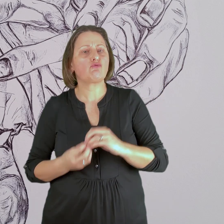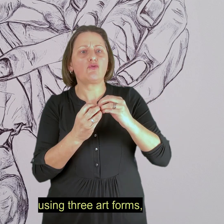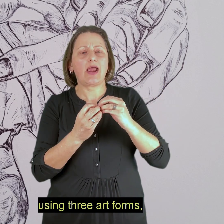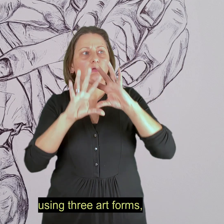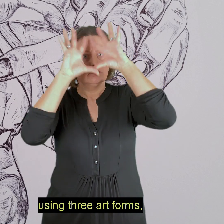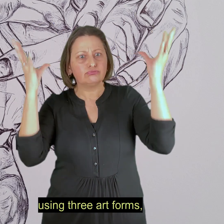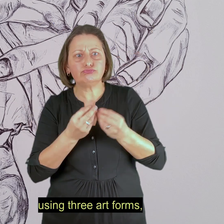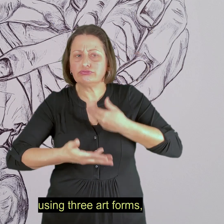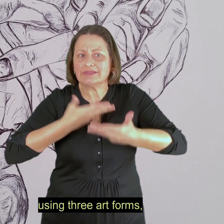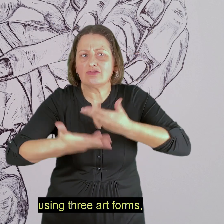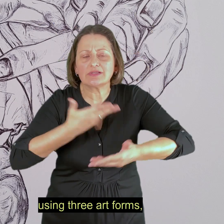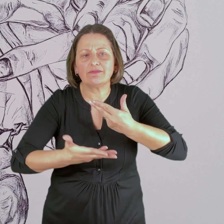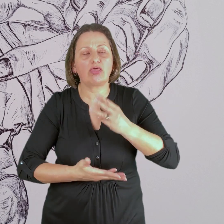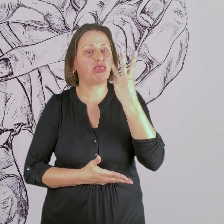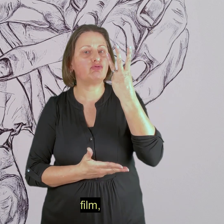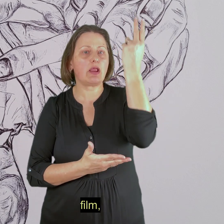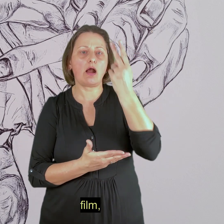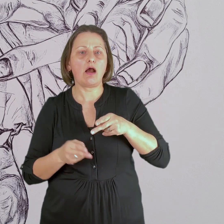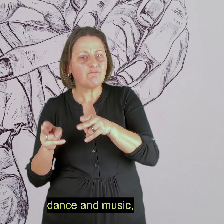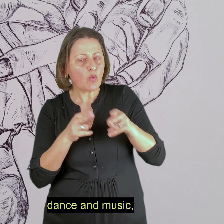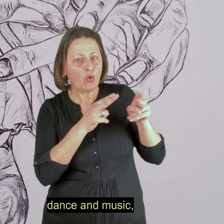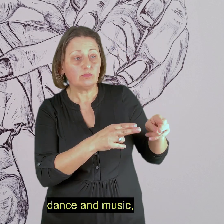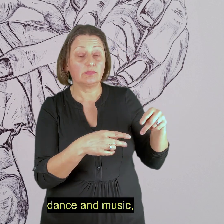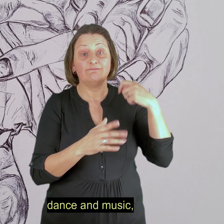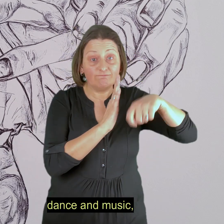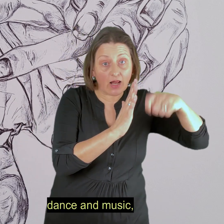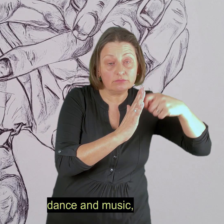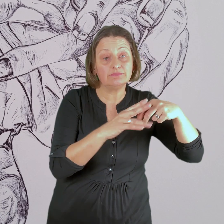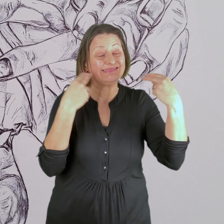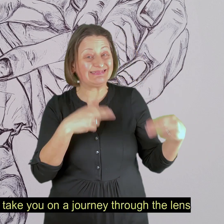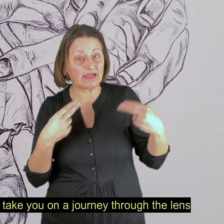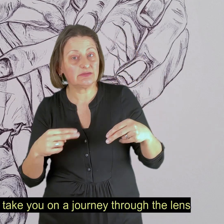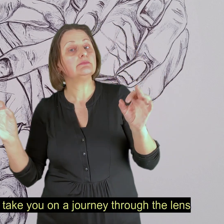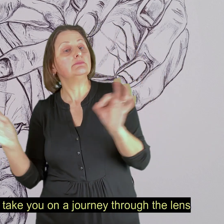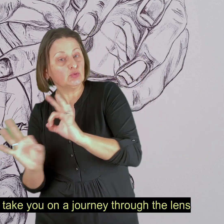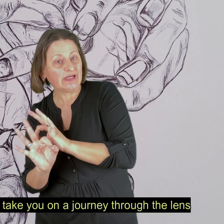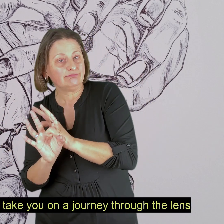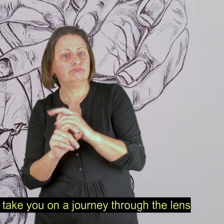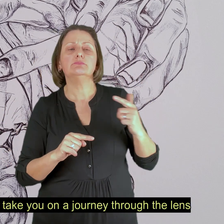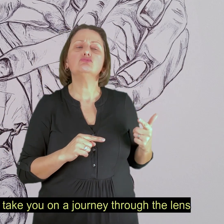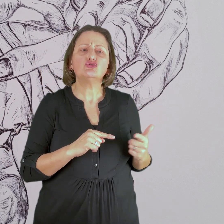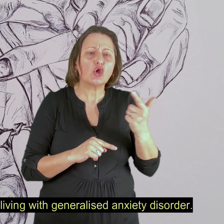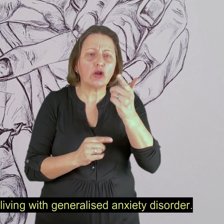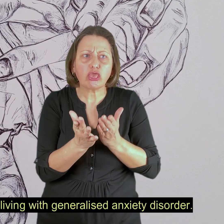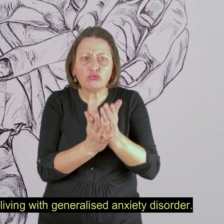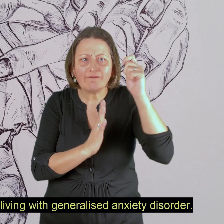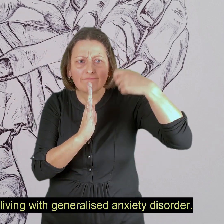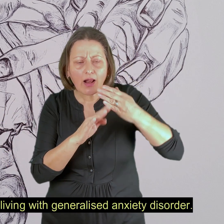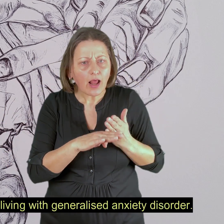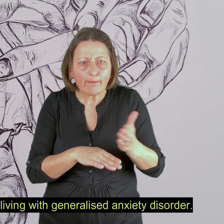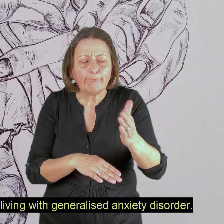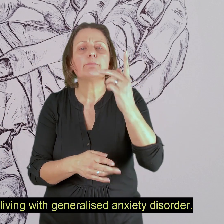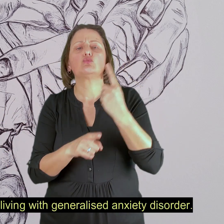narrative using 3 art forms, film, dance, and music, to take you on a journey through the lens of living